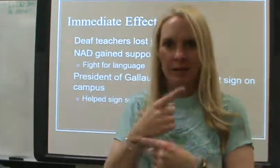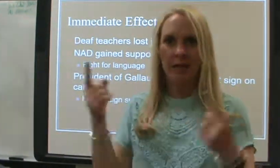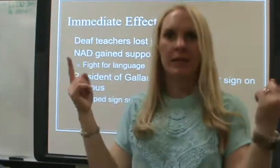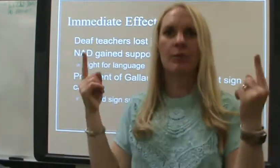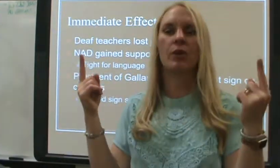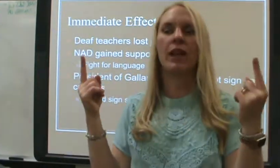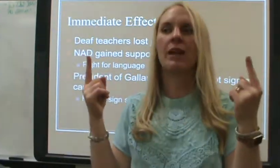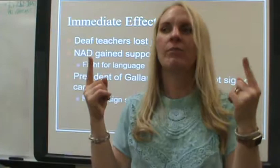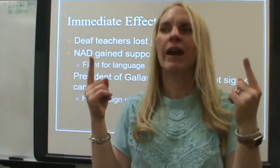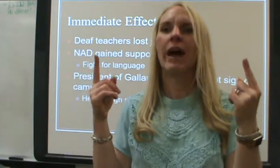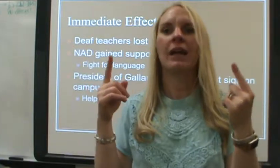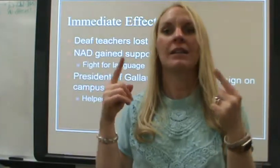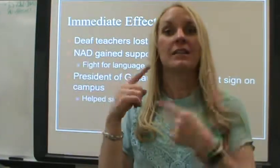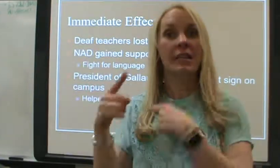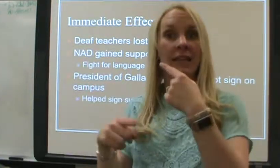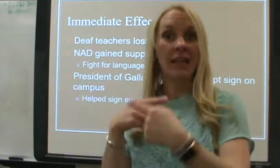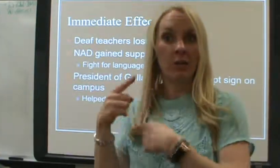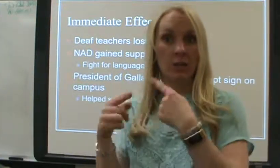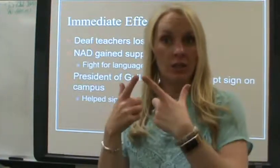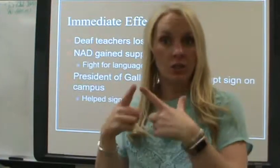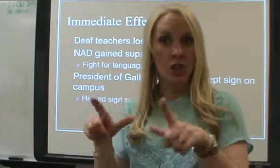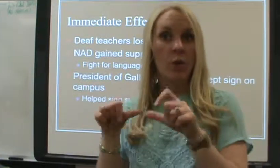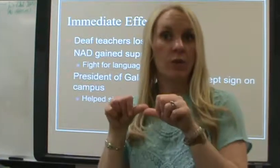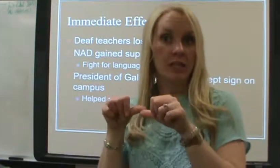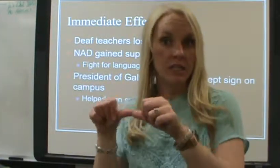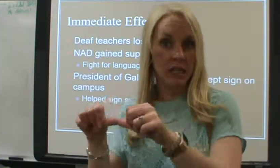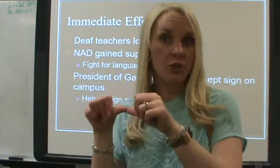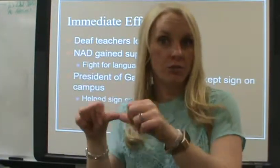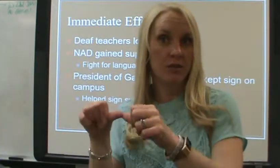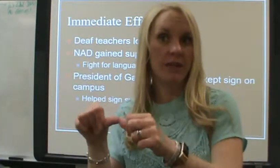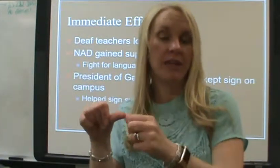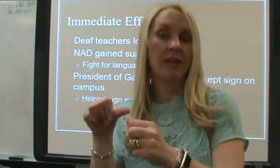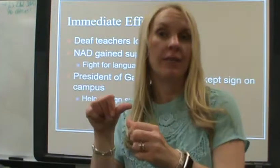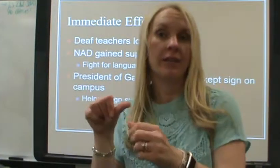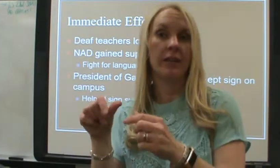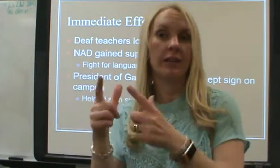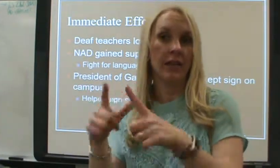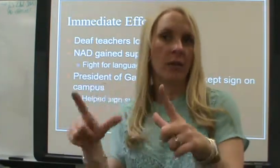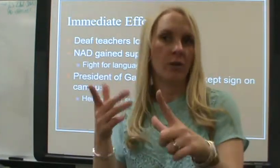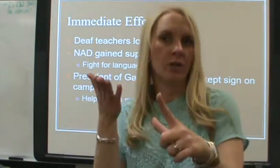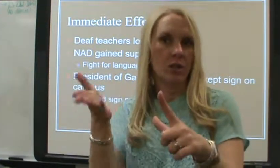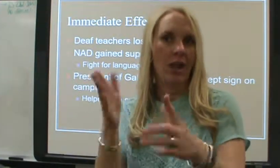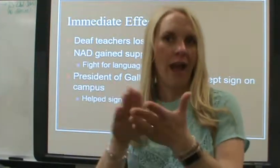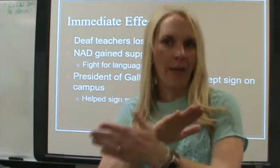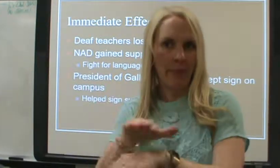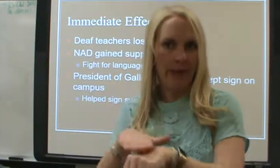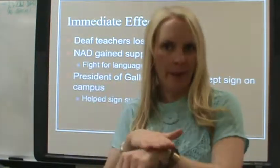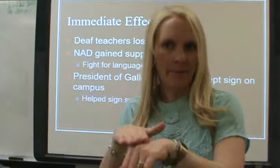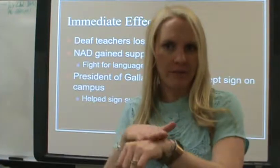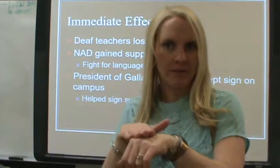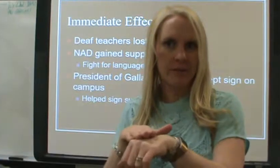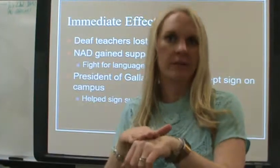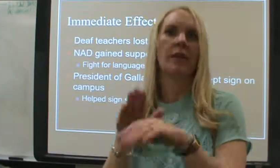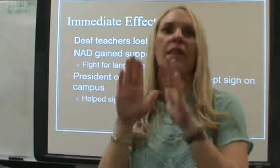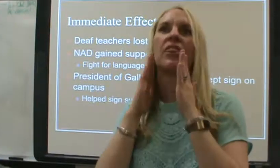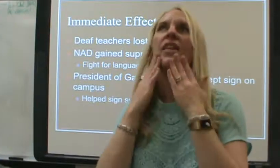He proclaimed that sign language would continue to be the language at the campus.